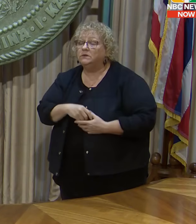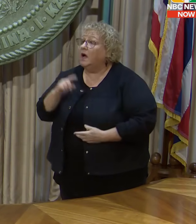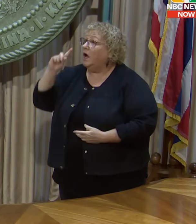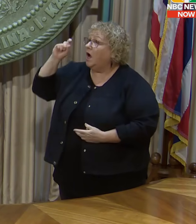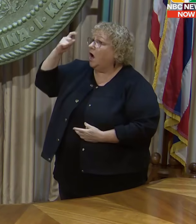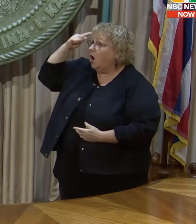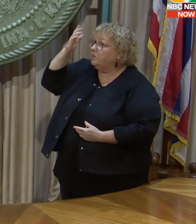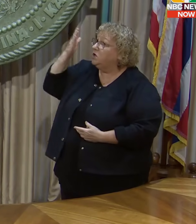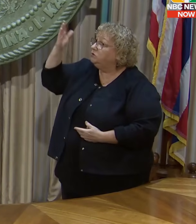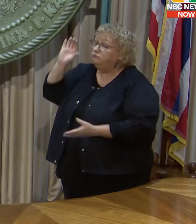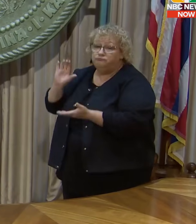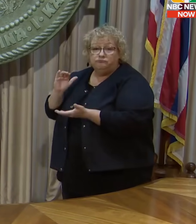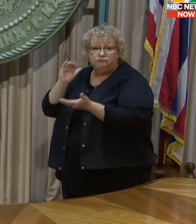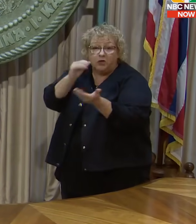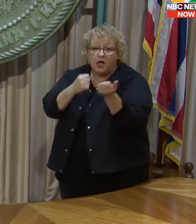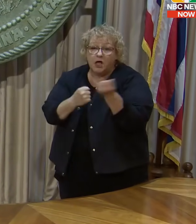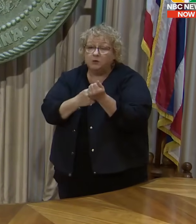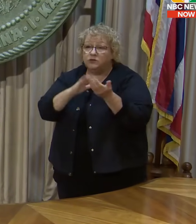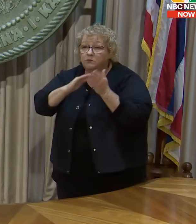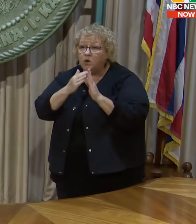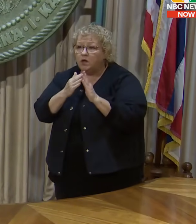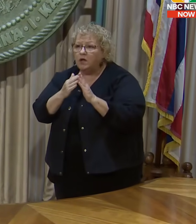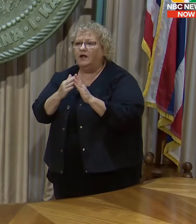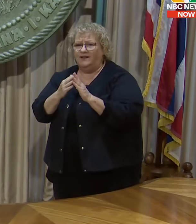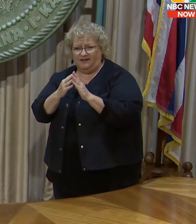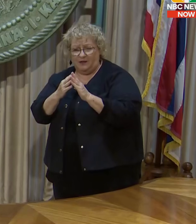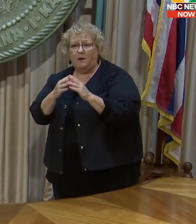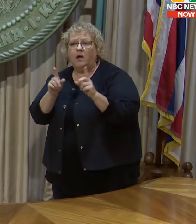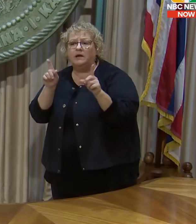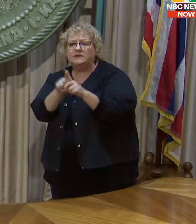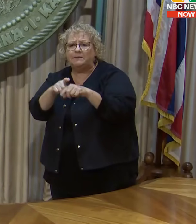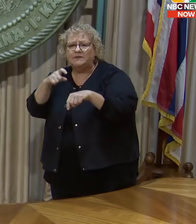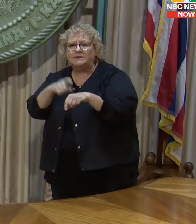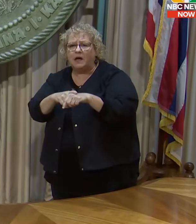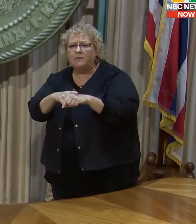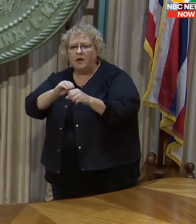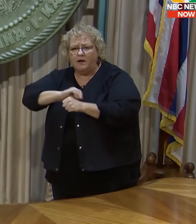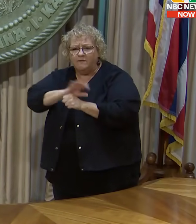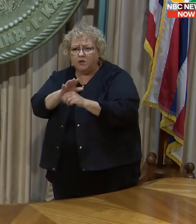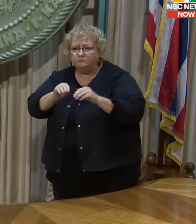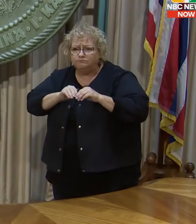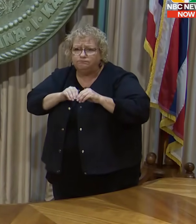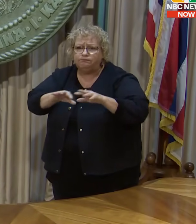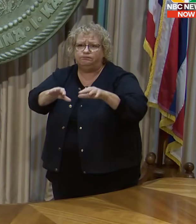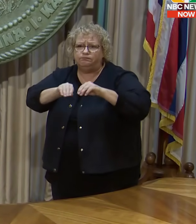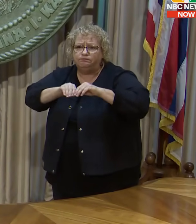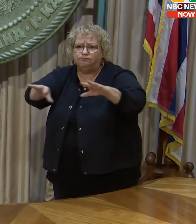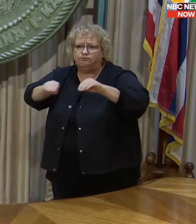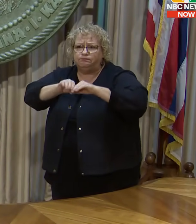that moves at the speed of this virus. So we do have a bit of